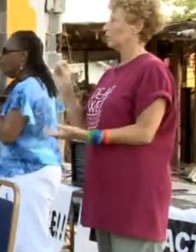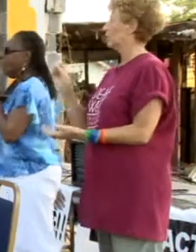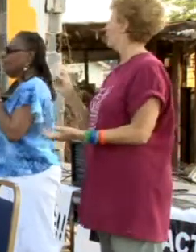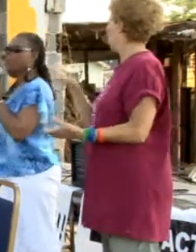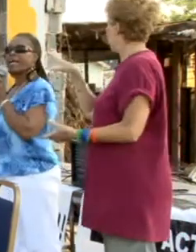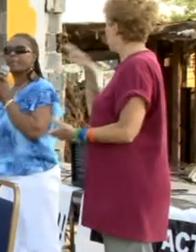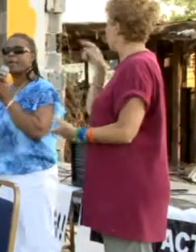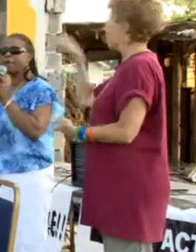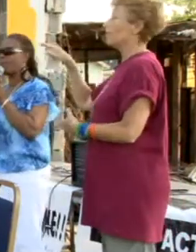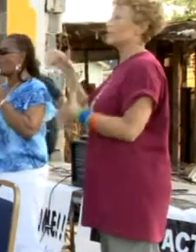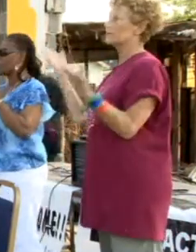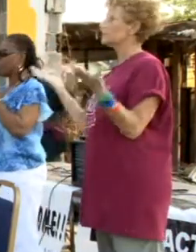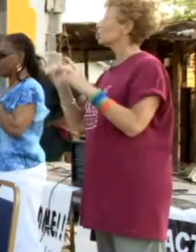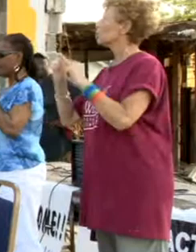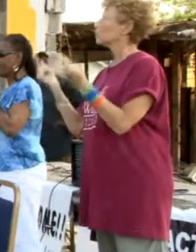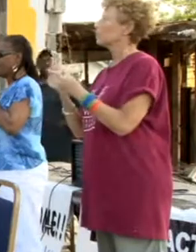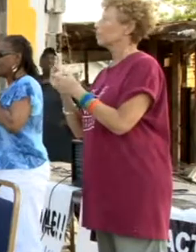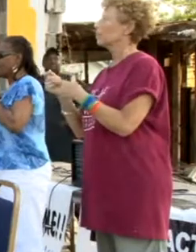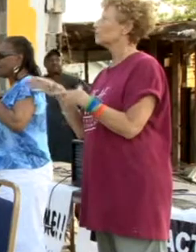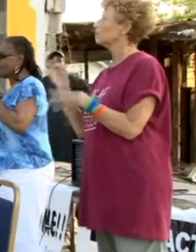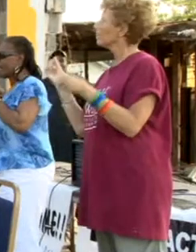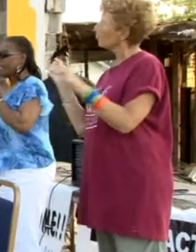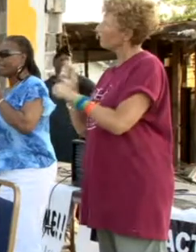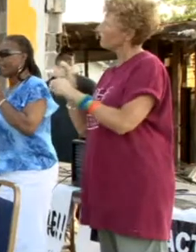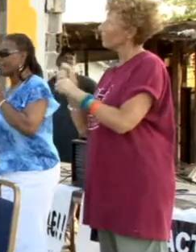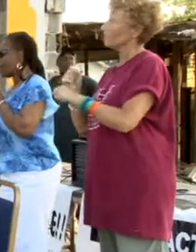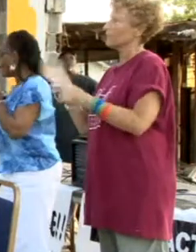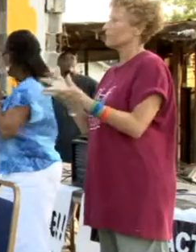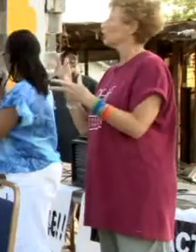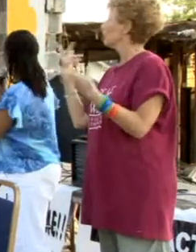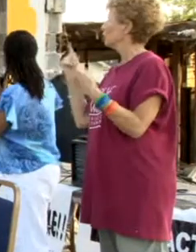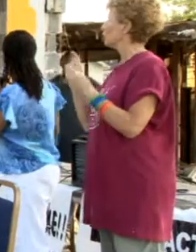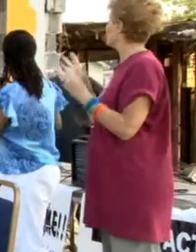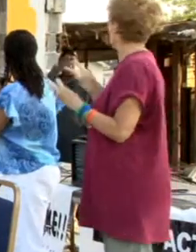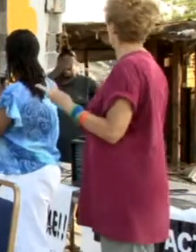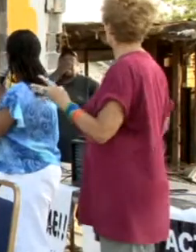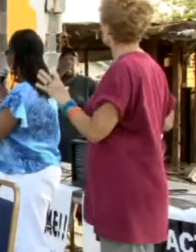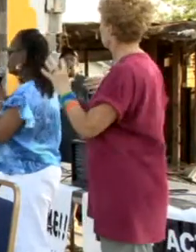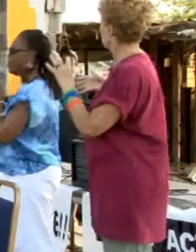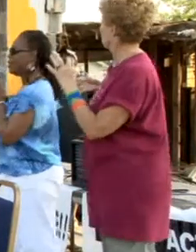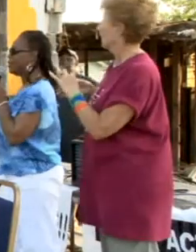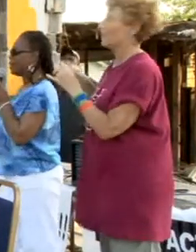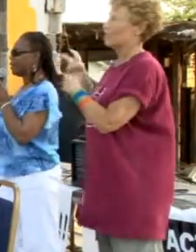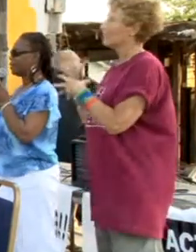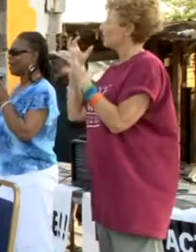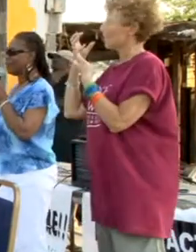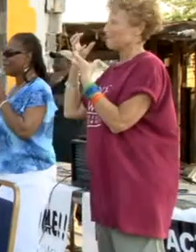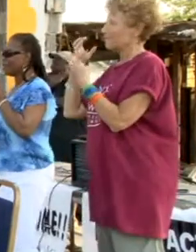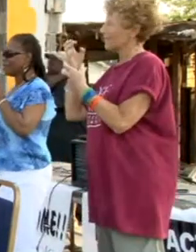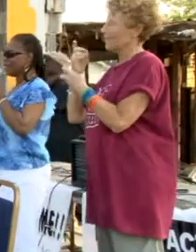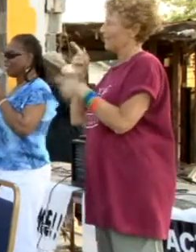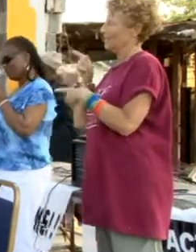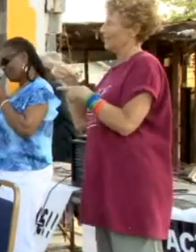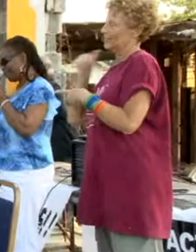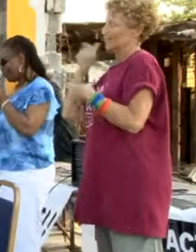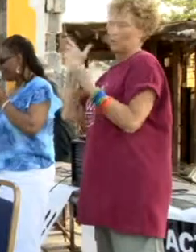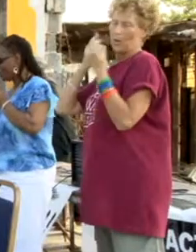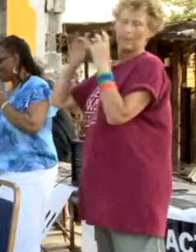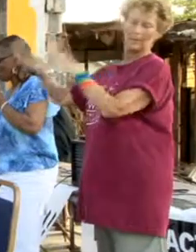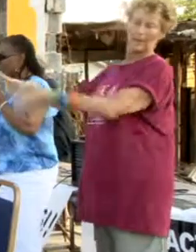and Paul for them fighting back in Parkchester. Tried to get in there, but I wasn't able to get there. He was mean at that time. He didn't want